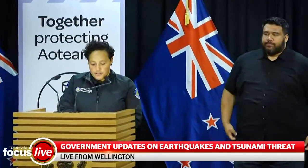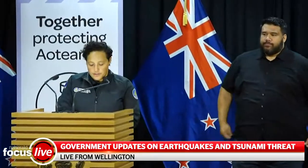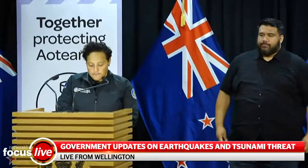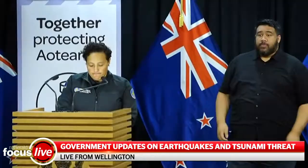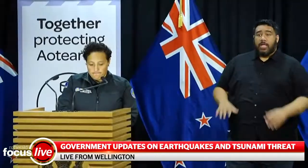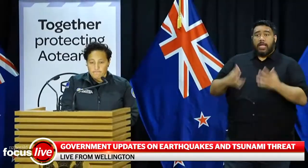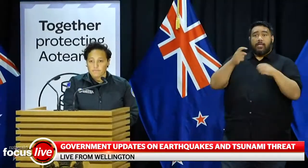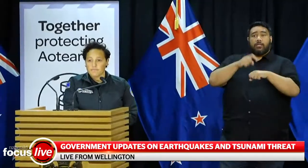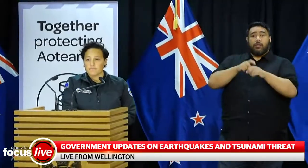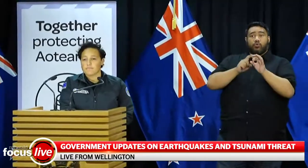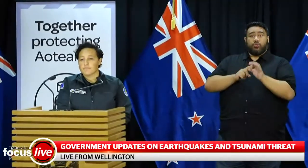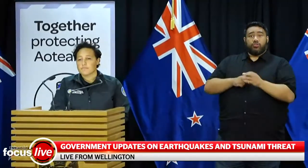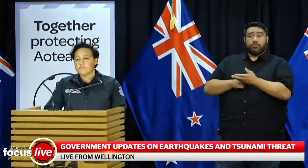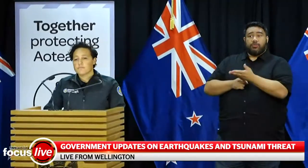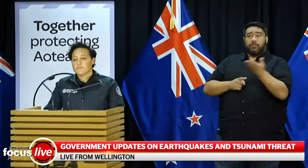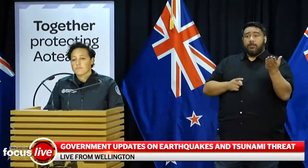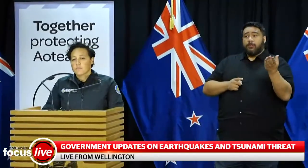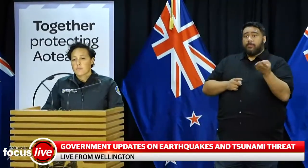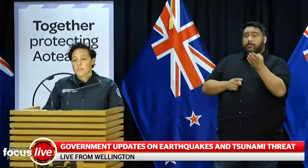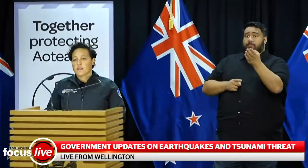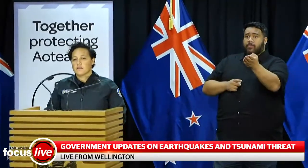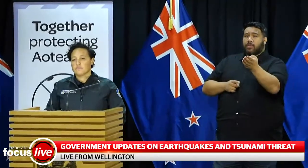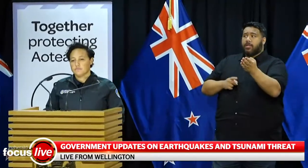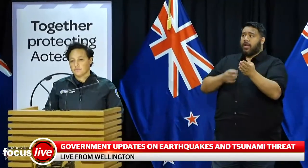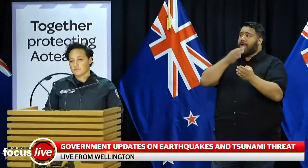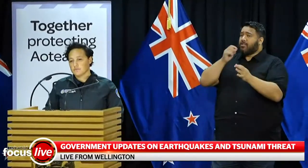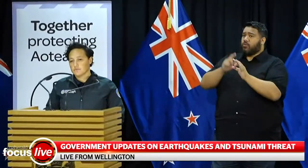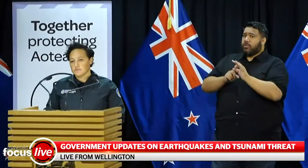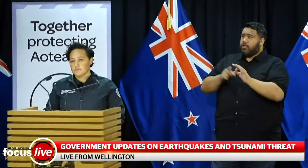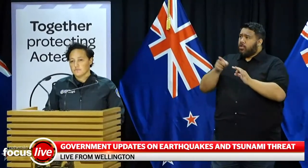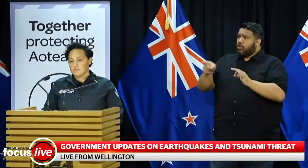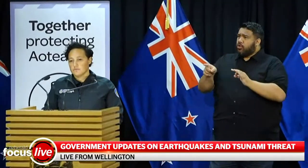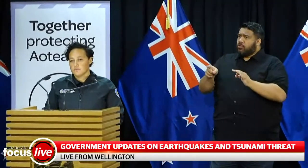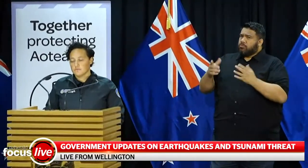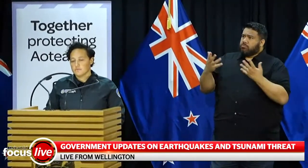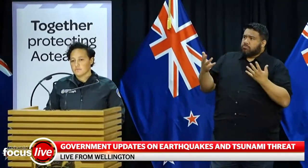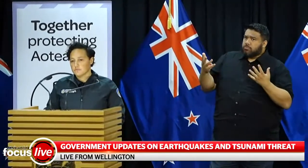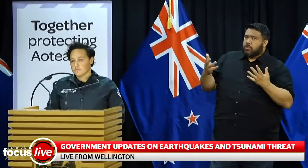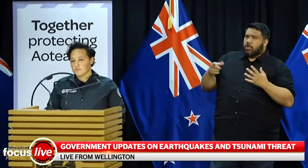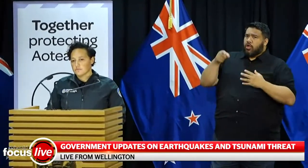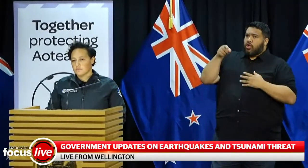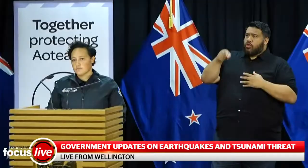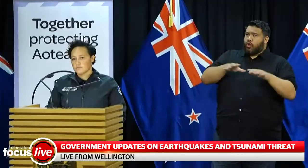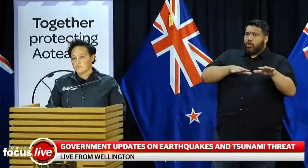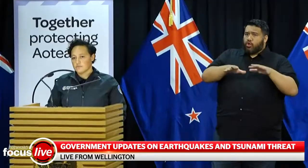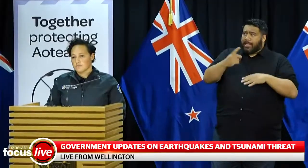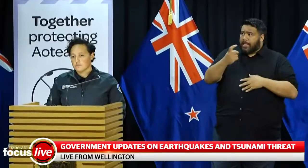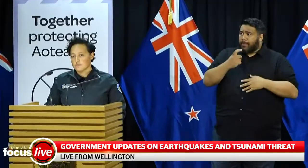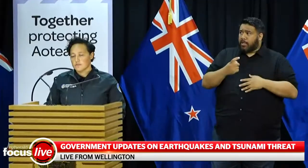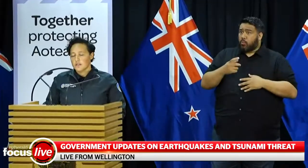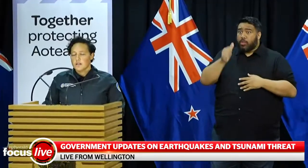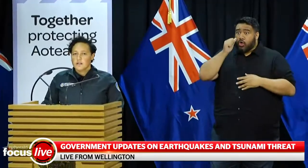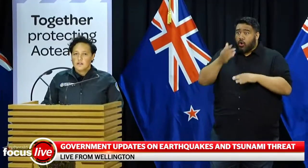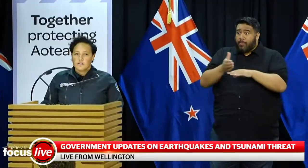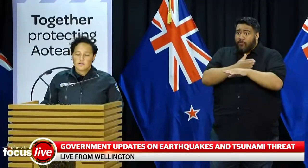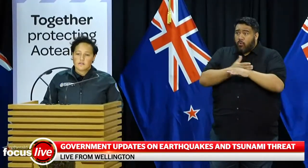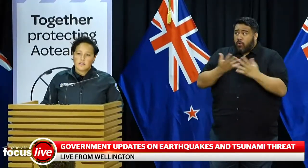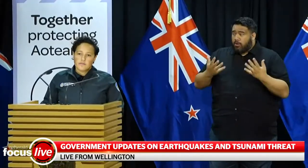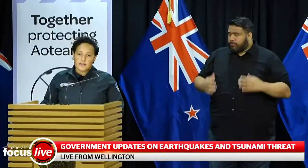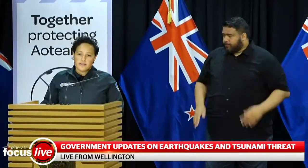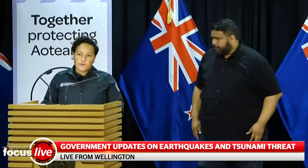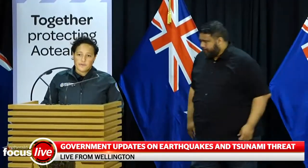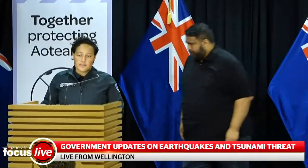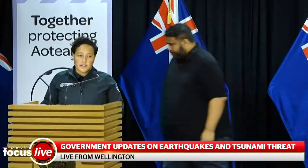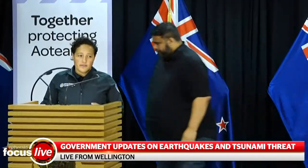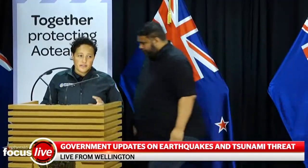any questions. Minister, can you let us know if there was any warning that these quakes would be coming? Look,